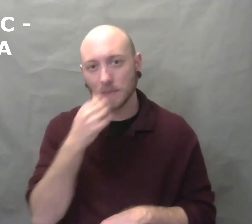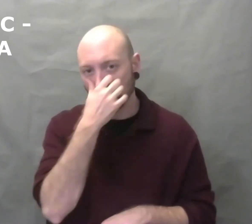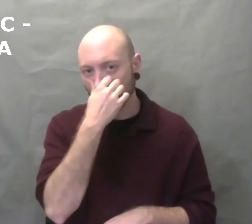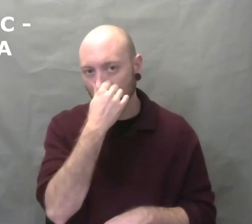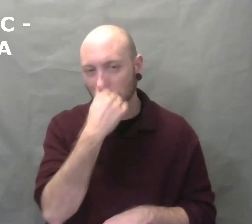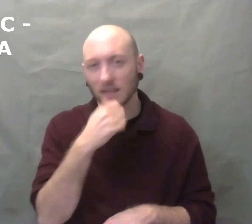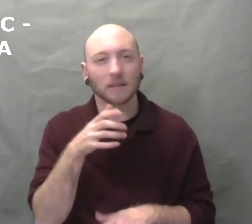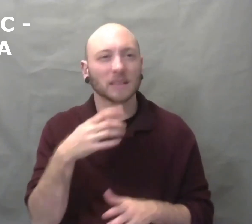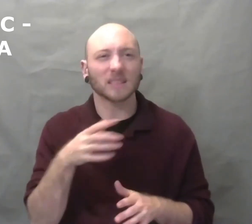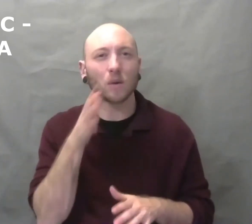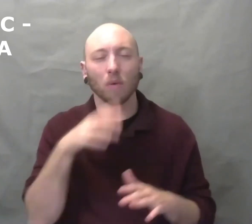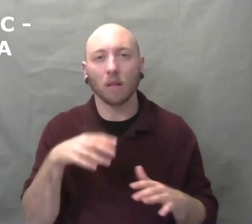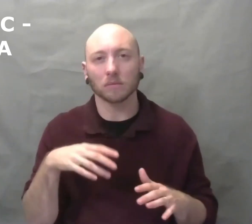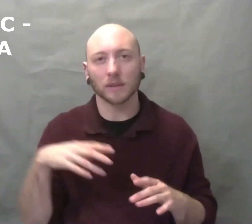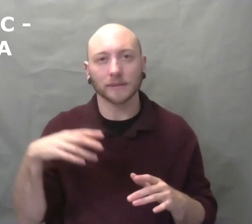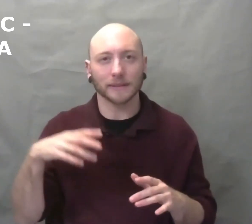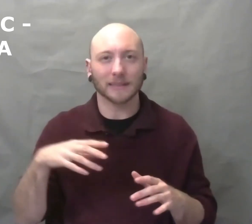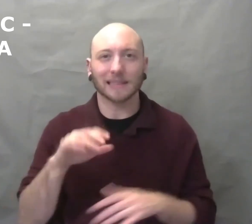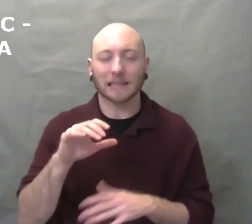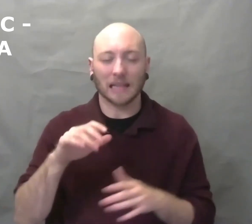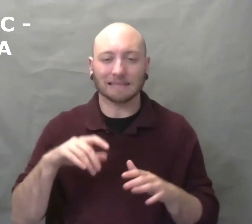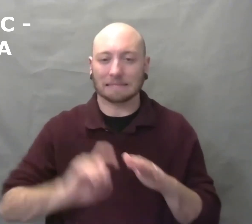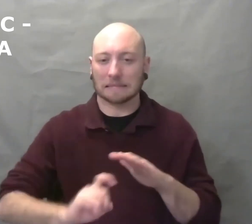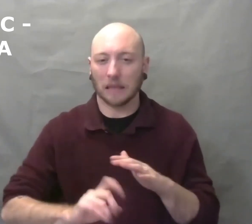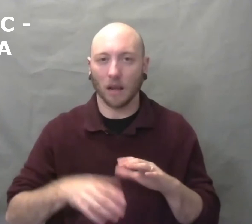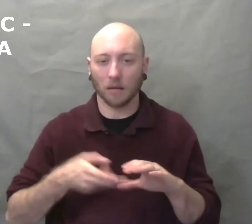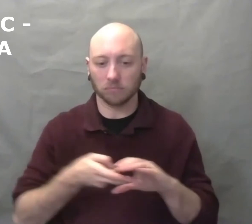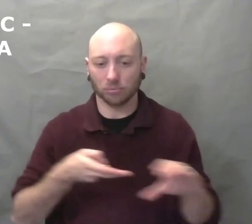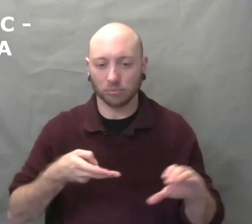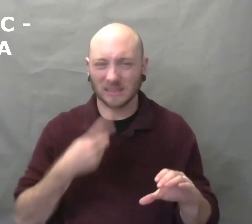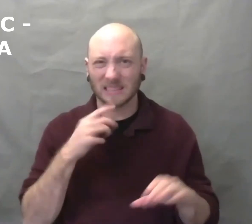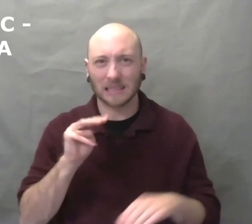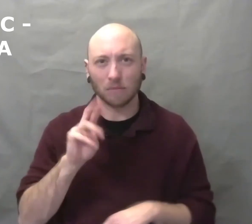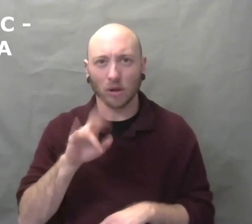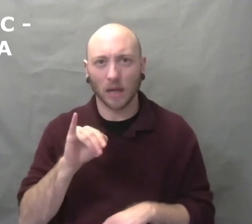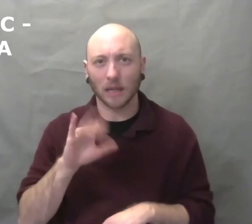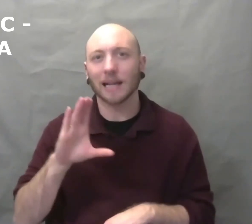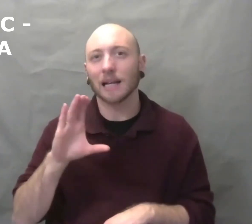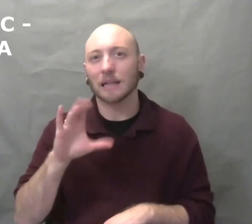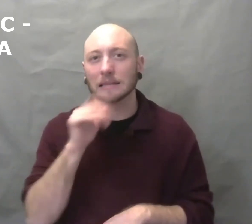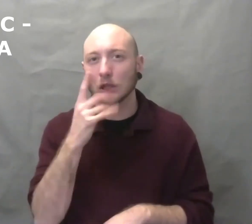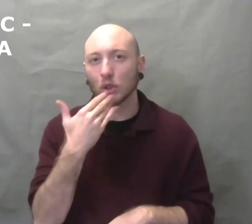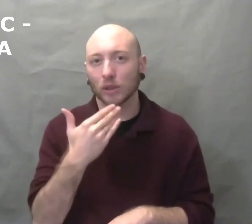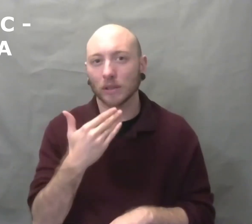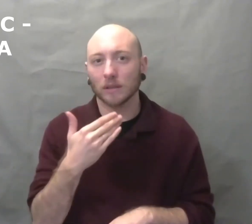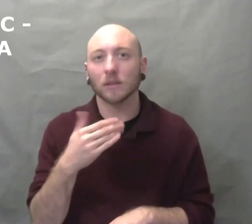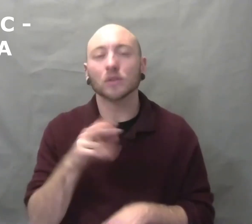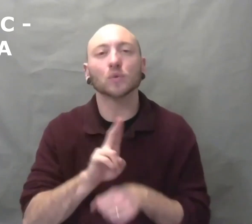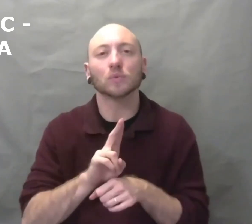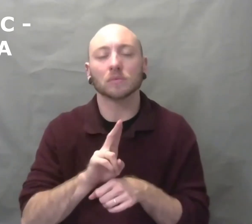brain. We don't like the way your MRI looked. I mean, your CAT scan looked. We're also going to give you a spinal tap. So when they mentioned the word